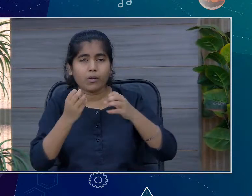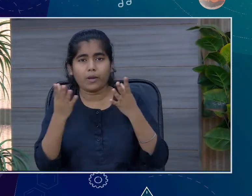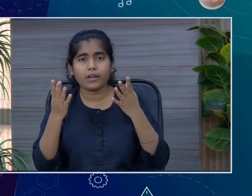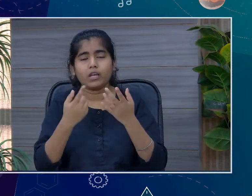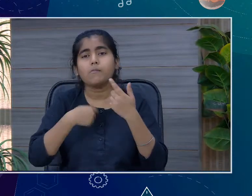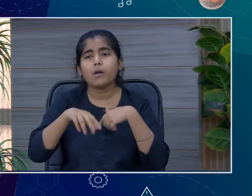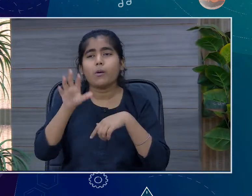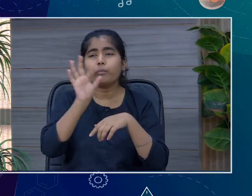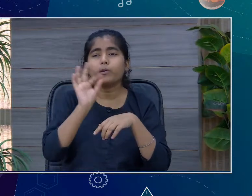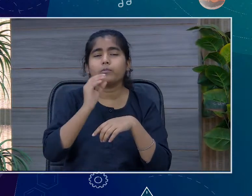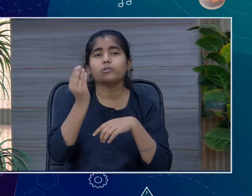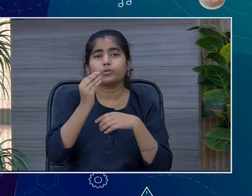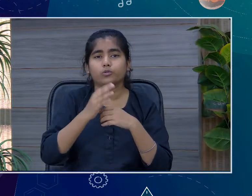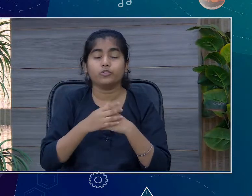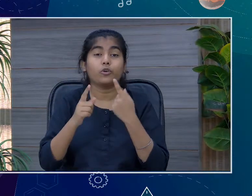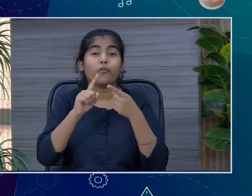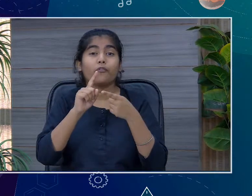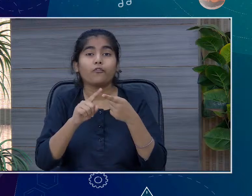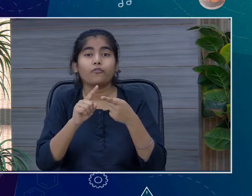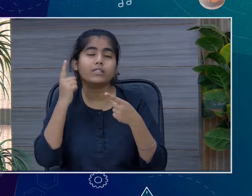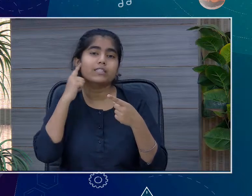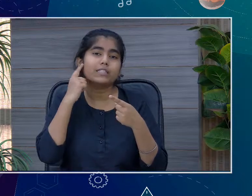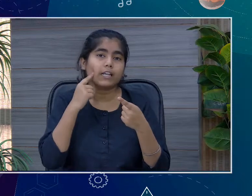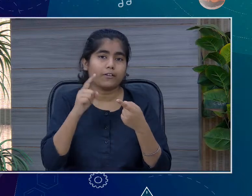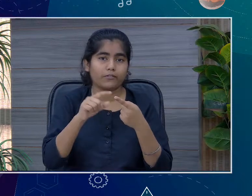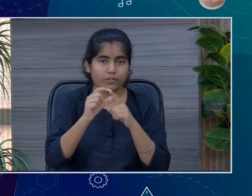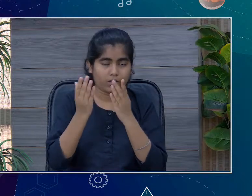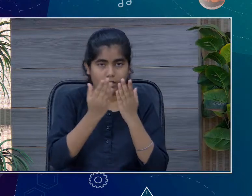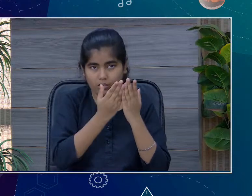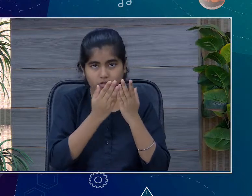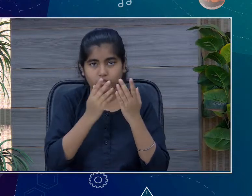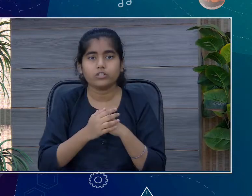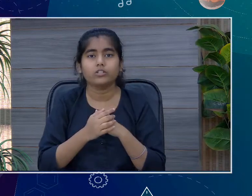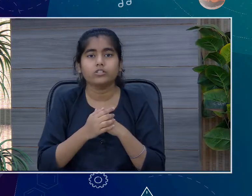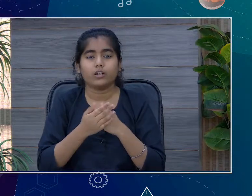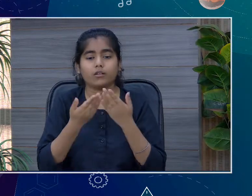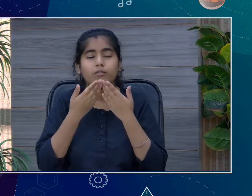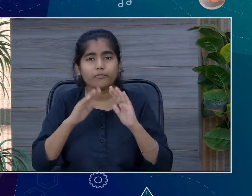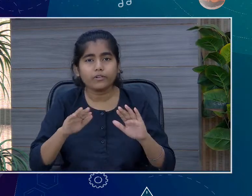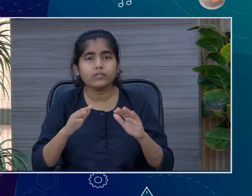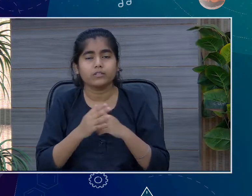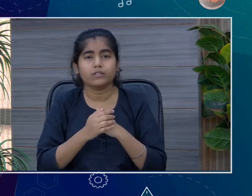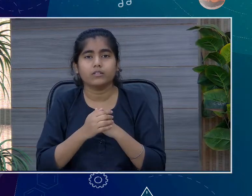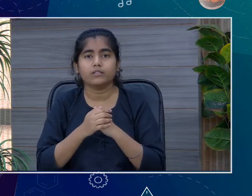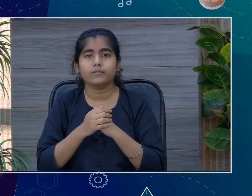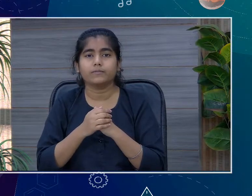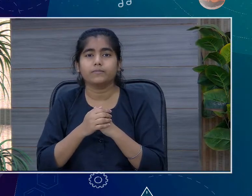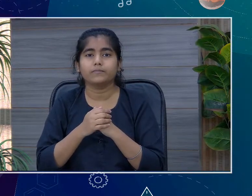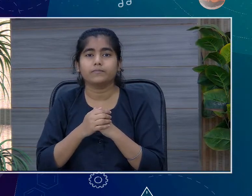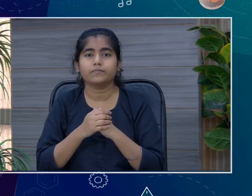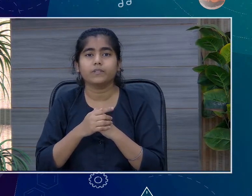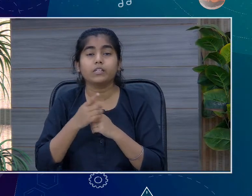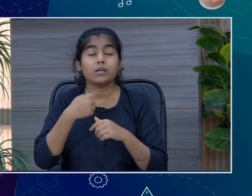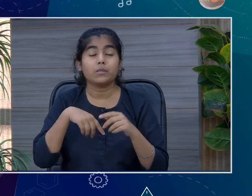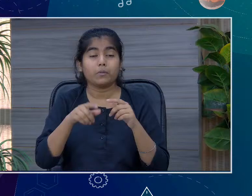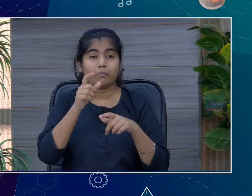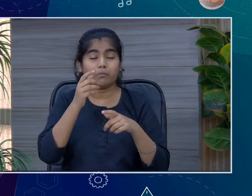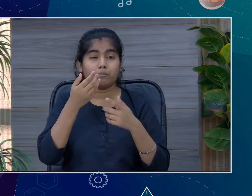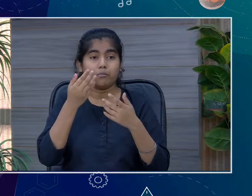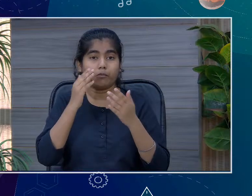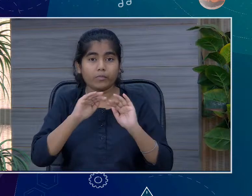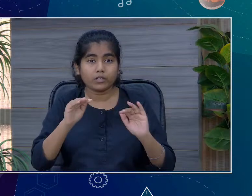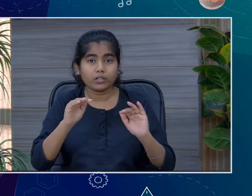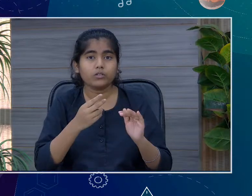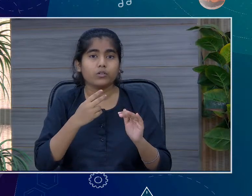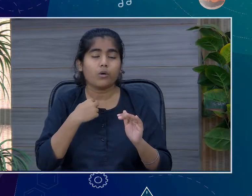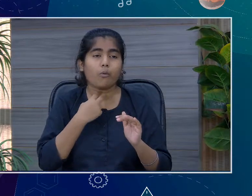of those. First of all, I am picking the deaf education by students who cannot listen clearly, who cannot speak clearly, but actually